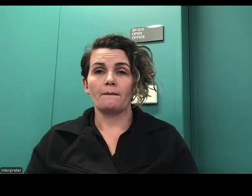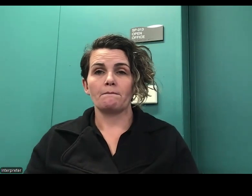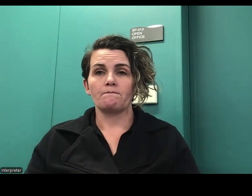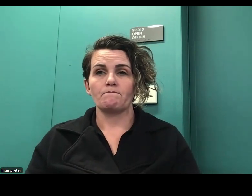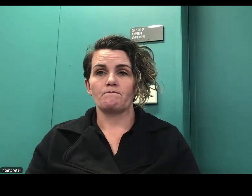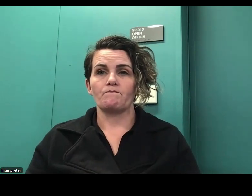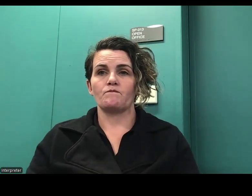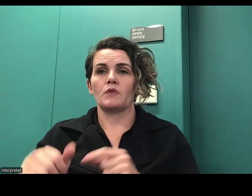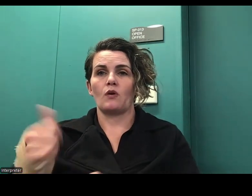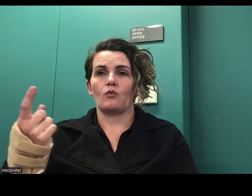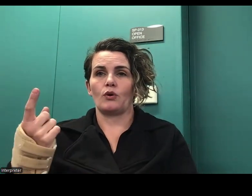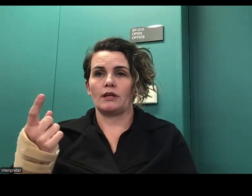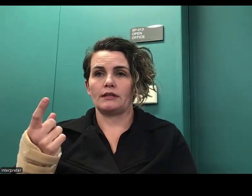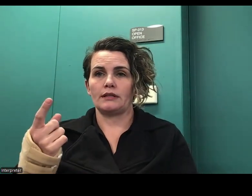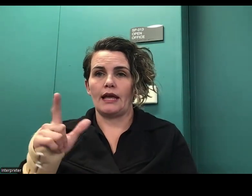charter schools and